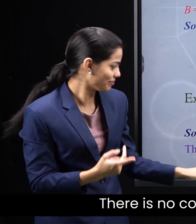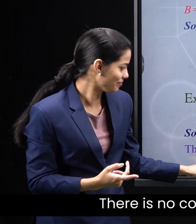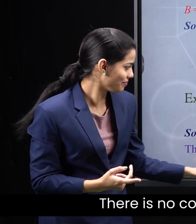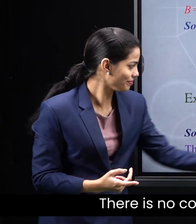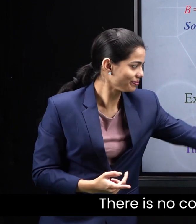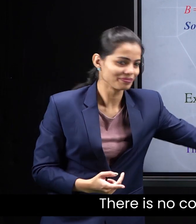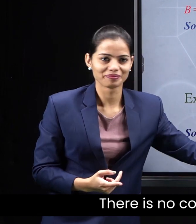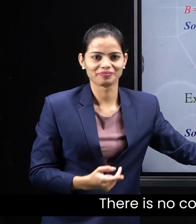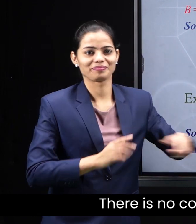set.